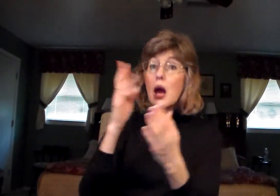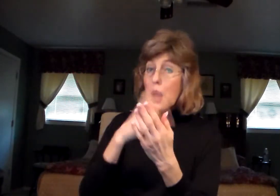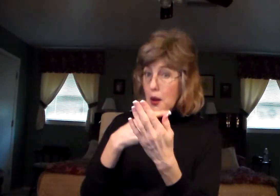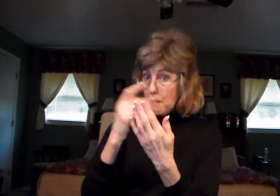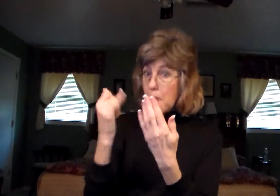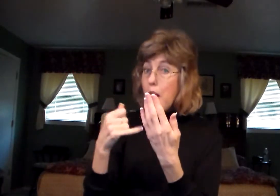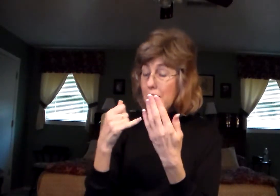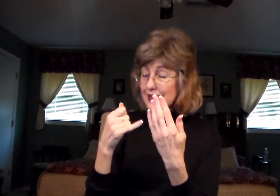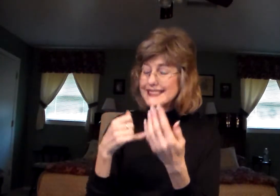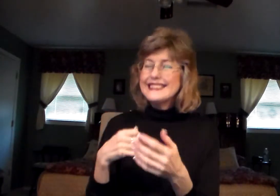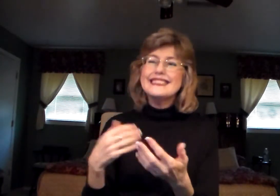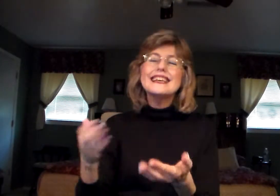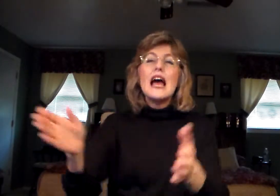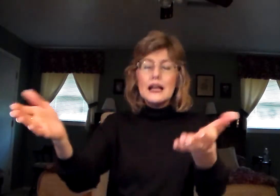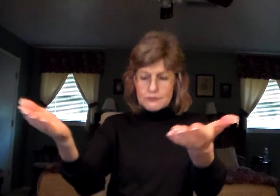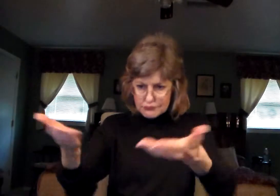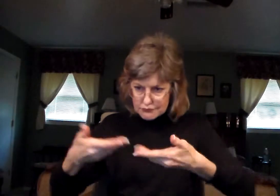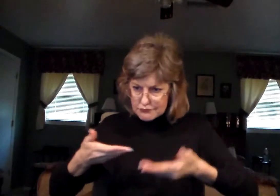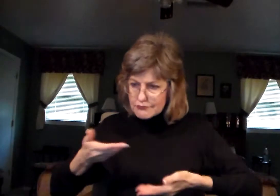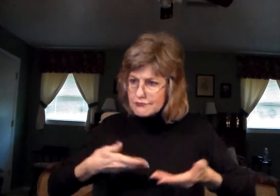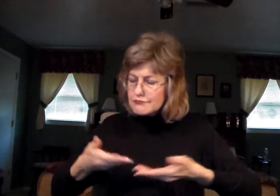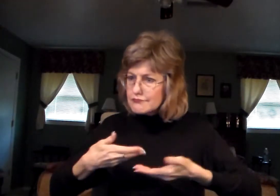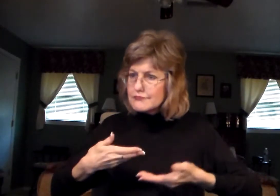to force material down your throat. I'm here